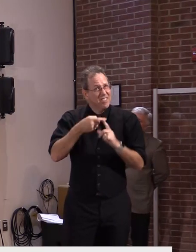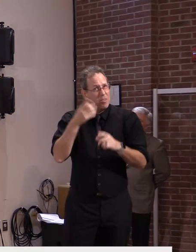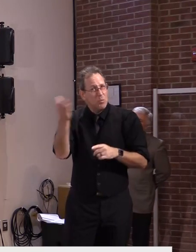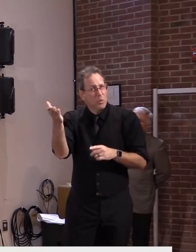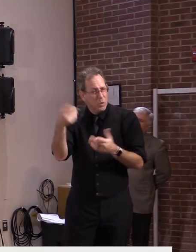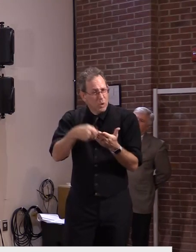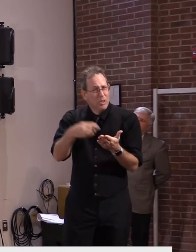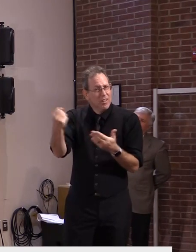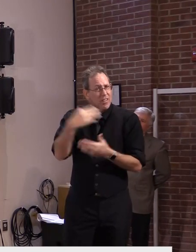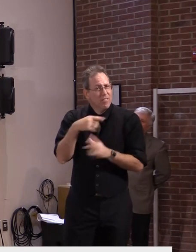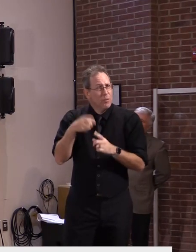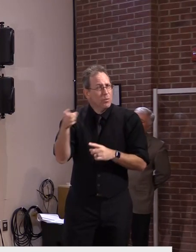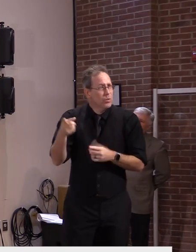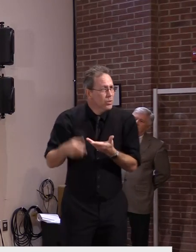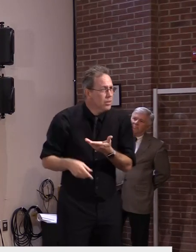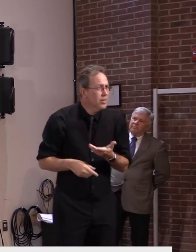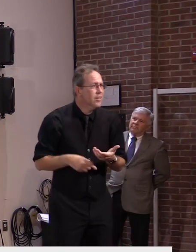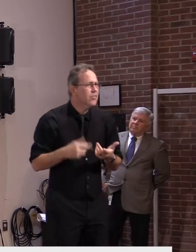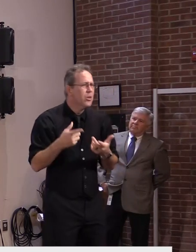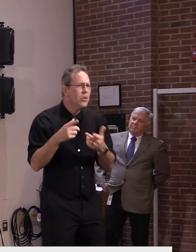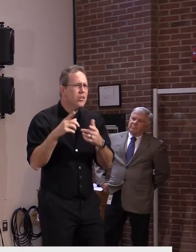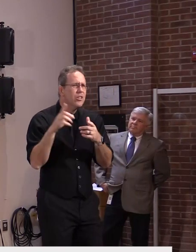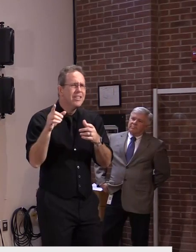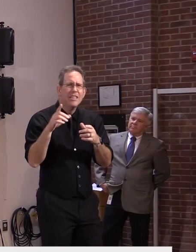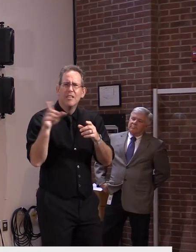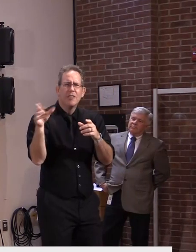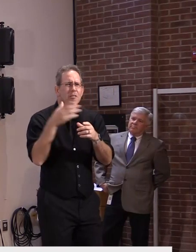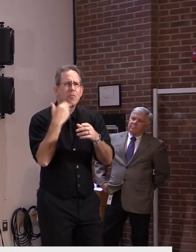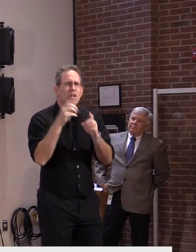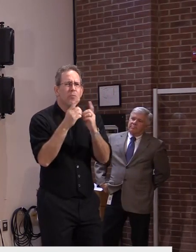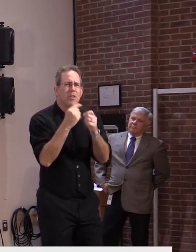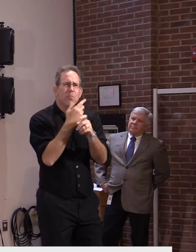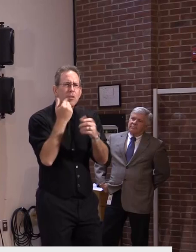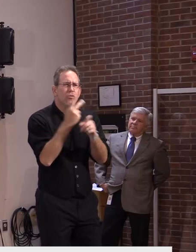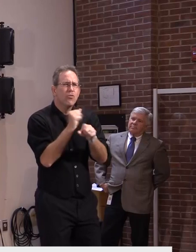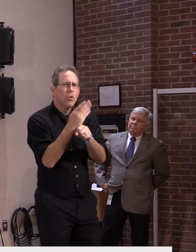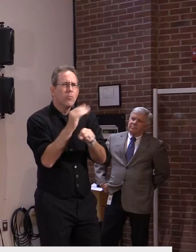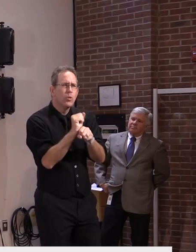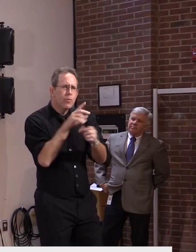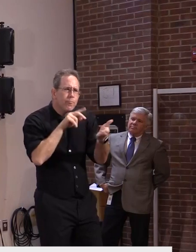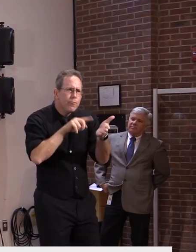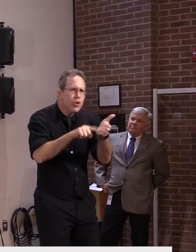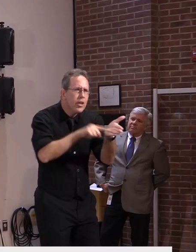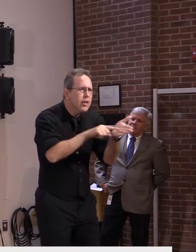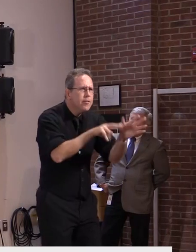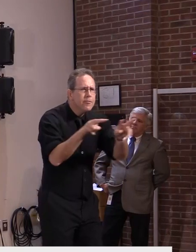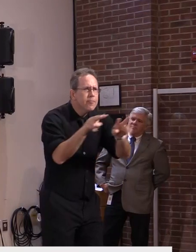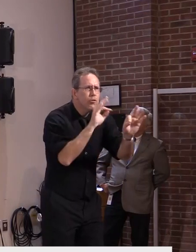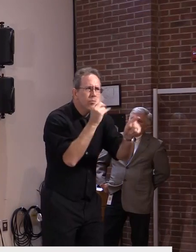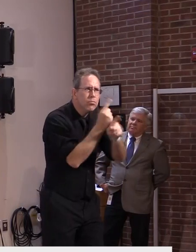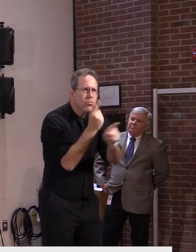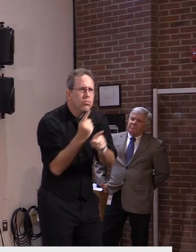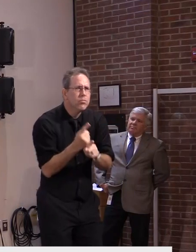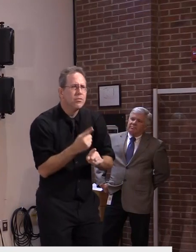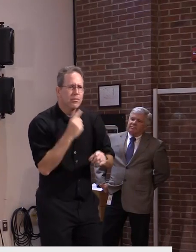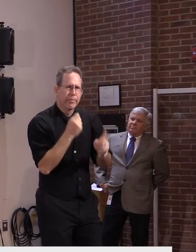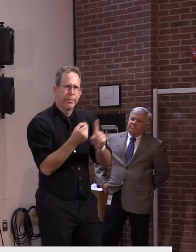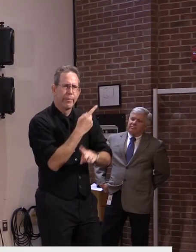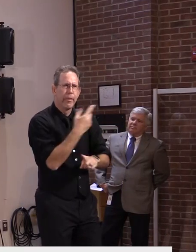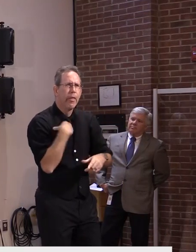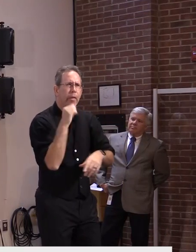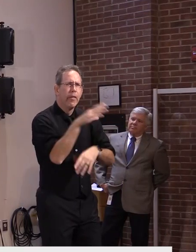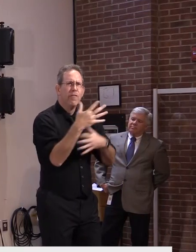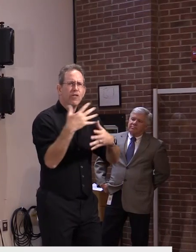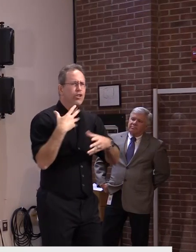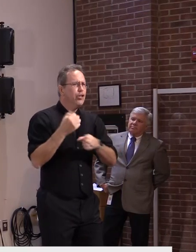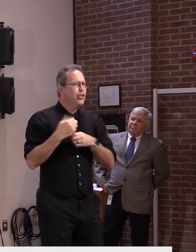the department can track this misinformation? Yeah, I would have the same question you're asking, Mike, if that were